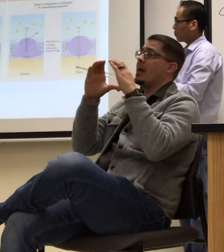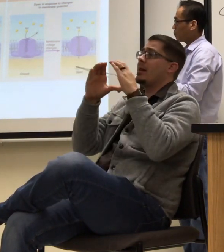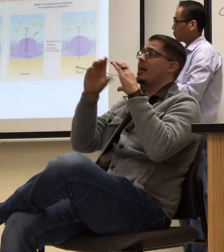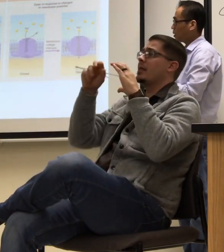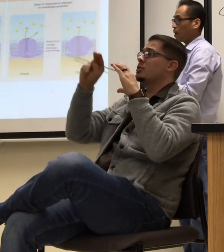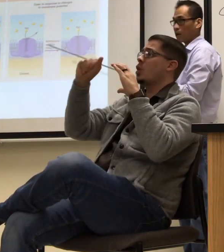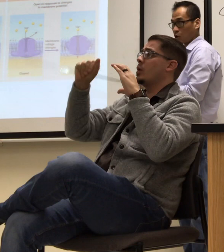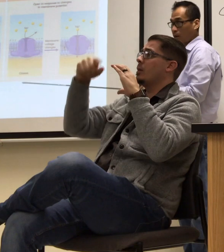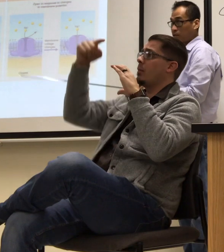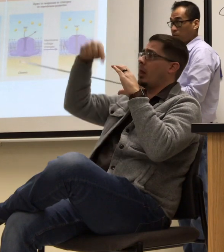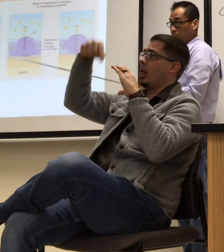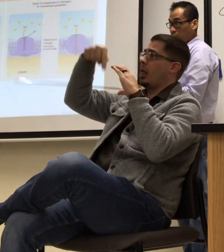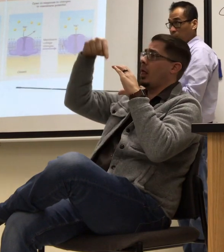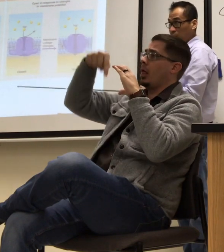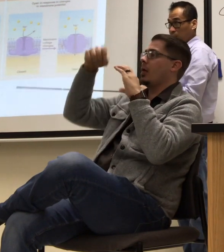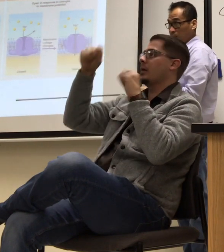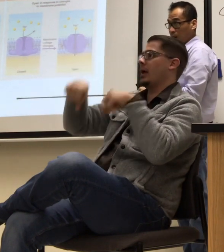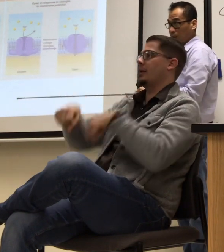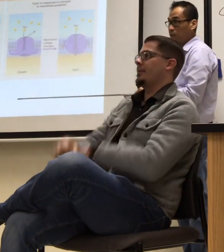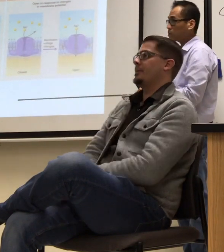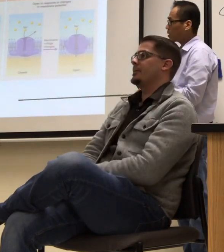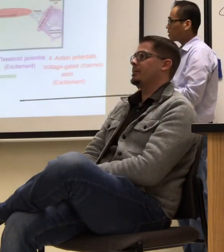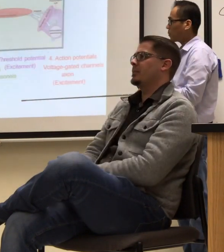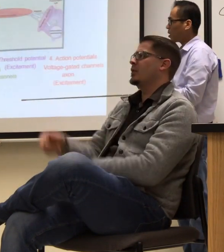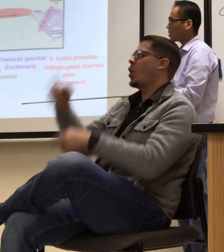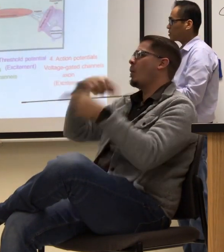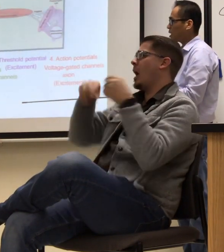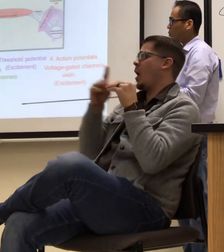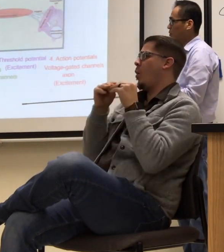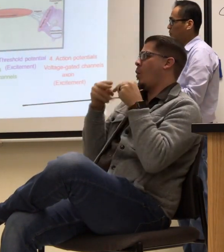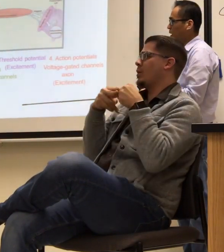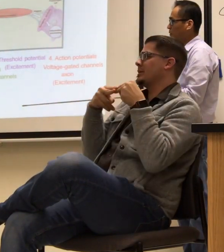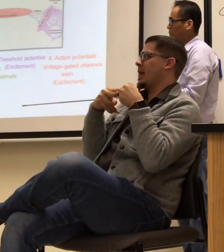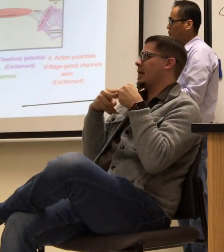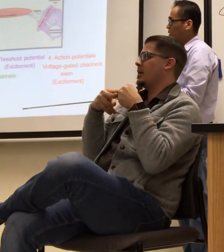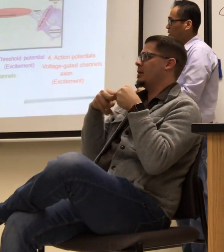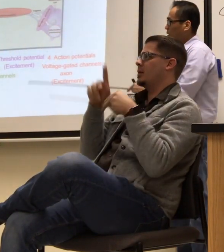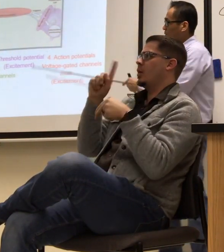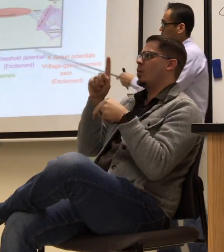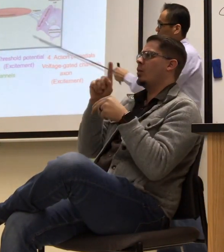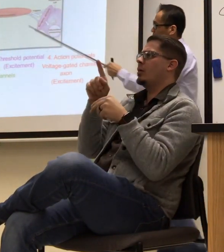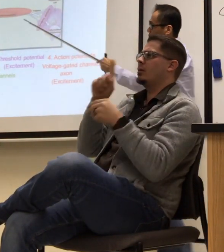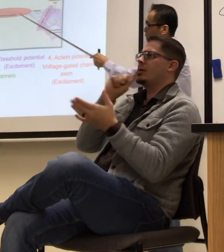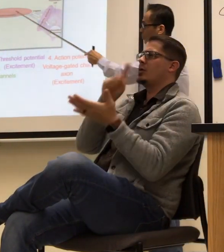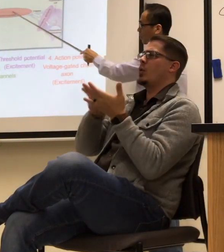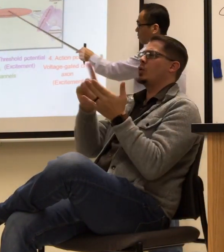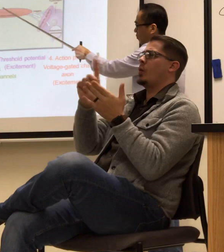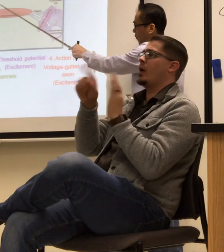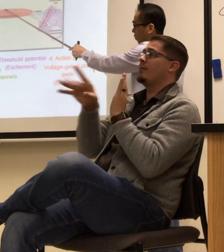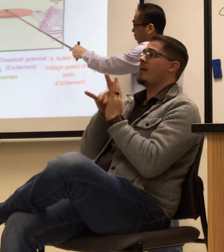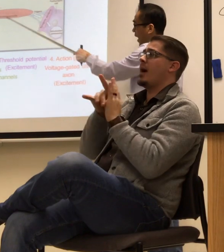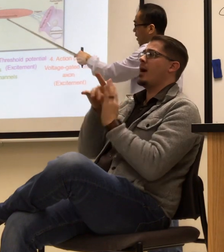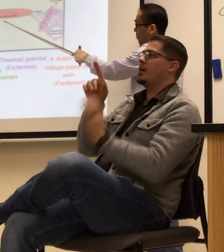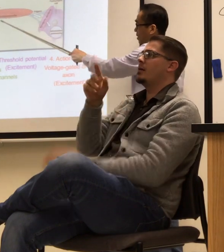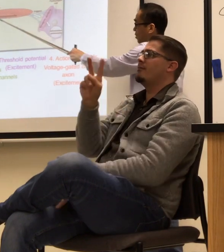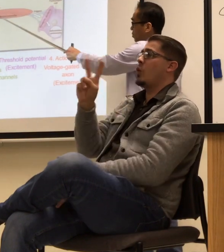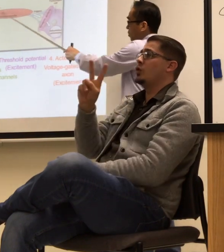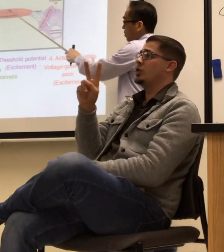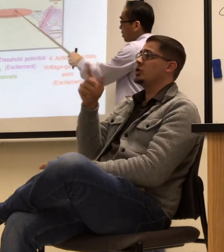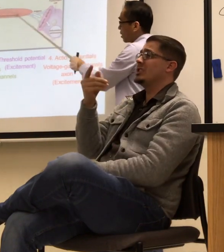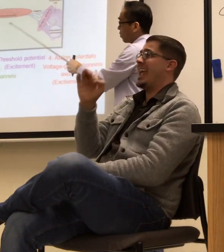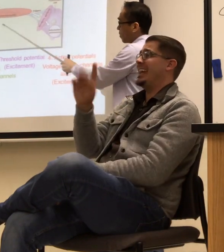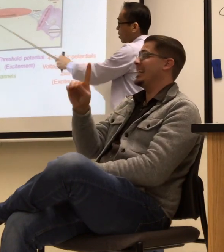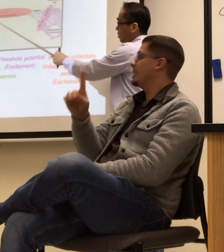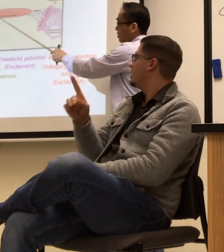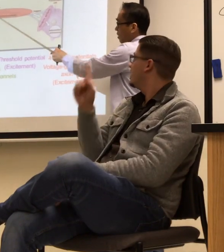inflow. I want to go back to the previous slide. Let's look at the part of the cell where you find them. You see this where I put the number 4, action